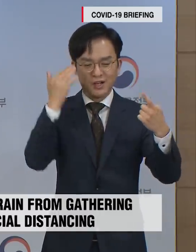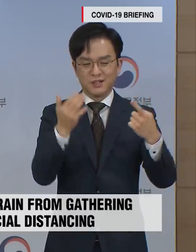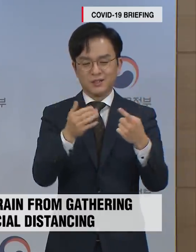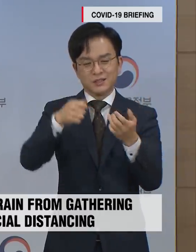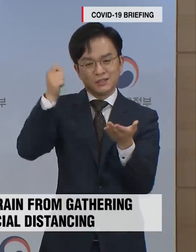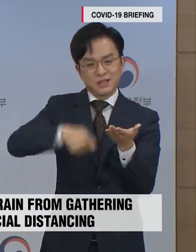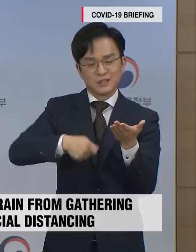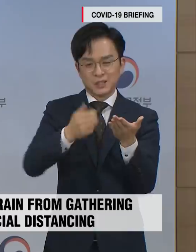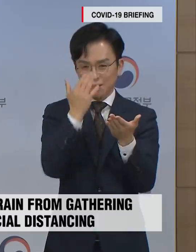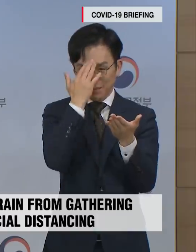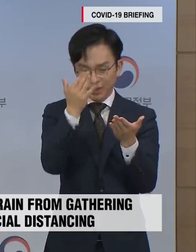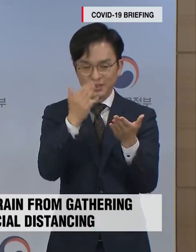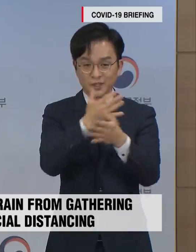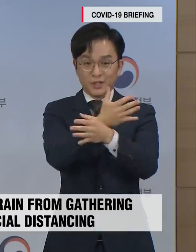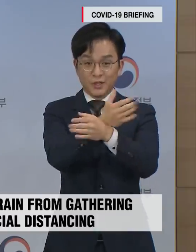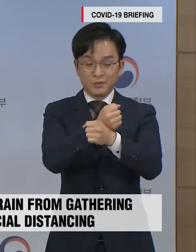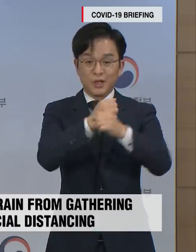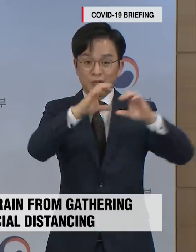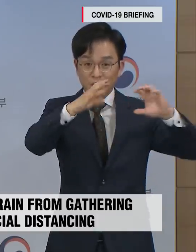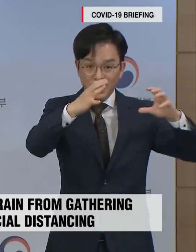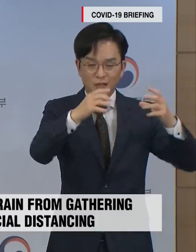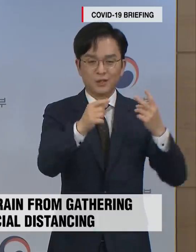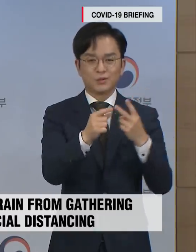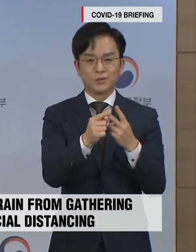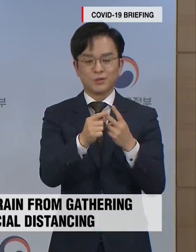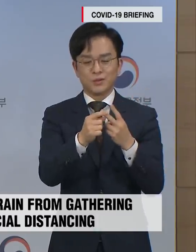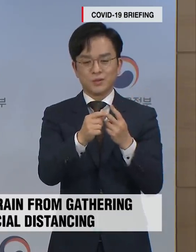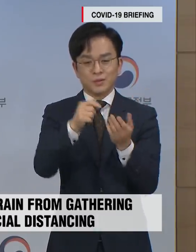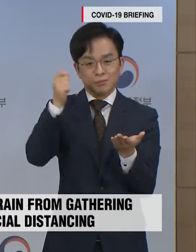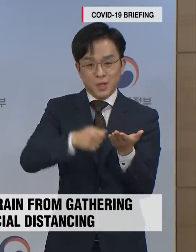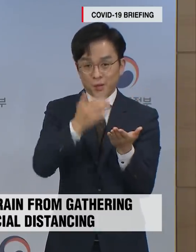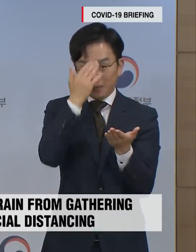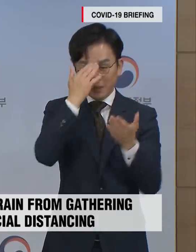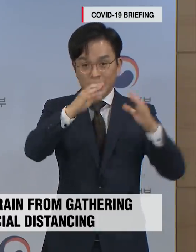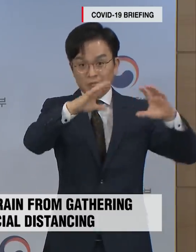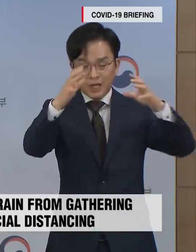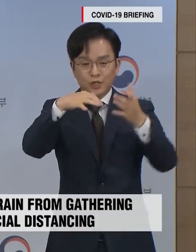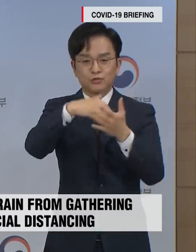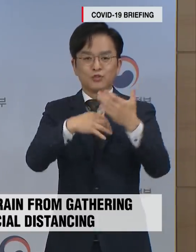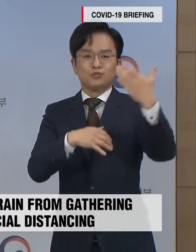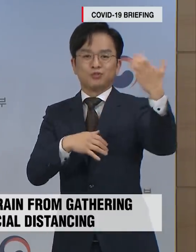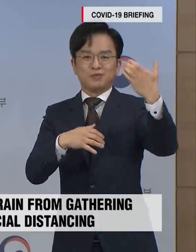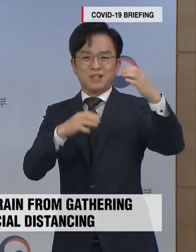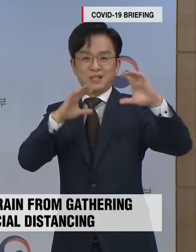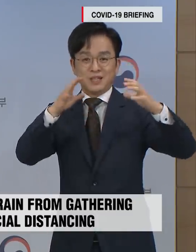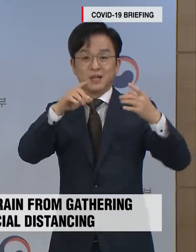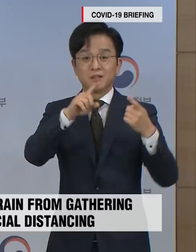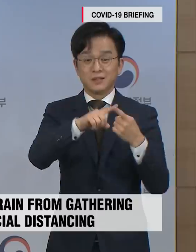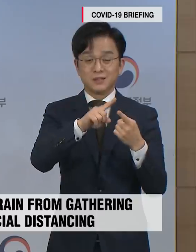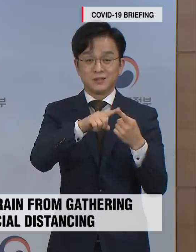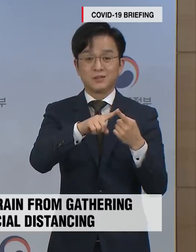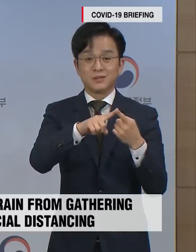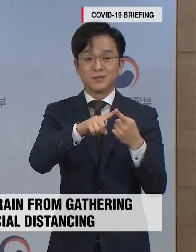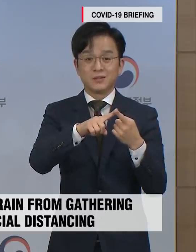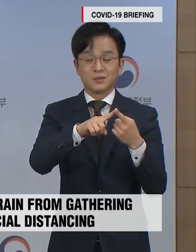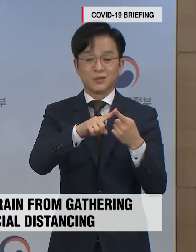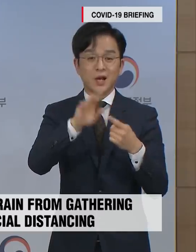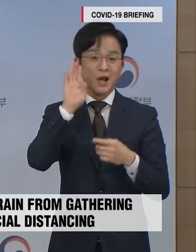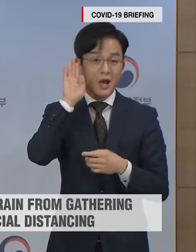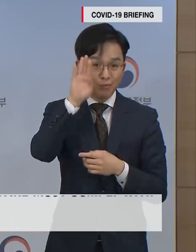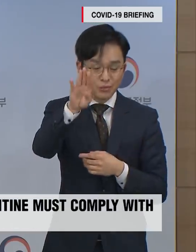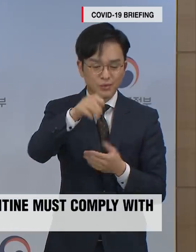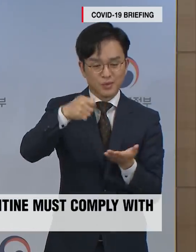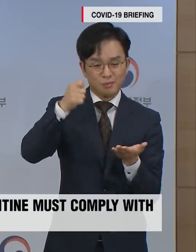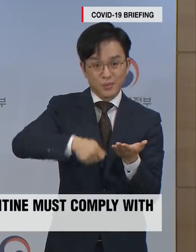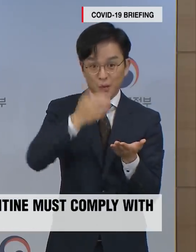entrance of the Korean nationals, there were 90 countries that have been allowed for